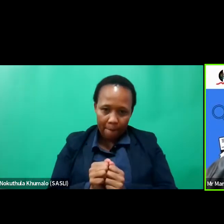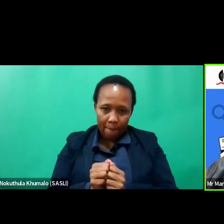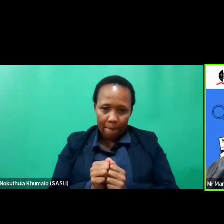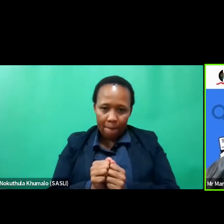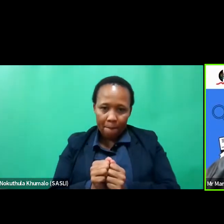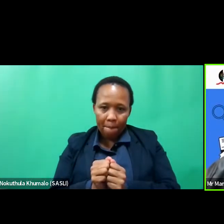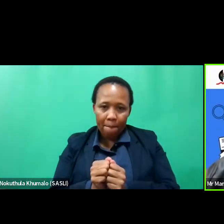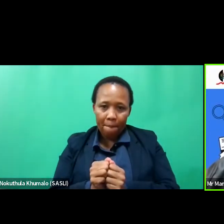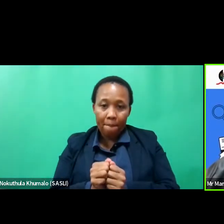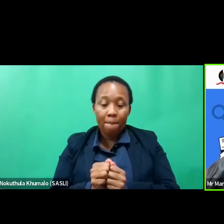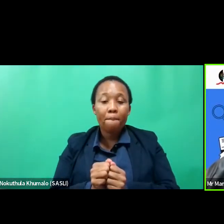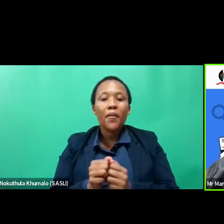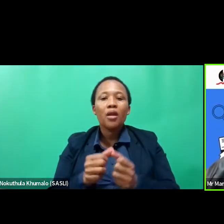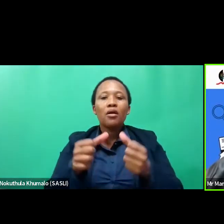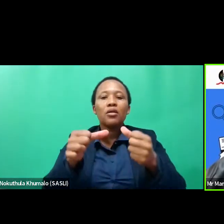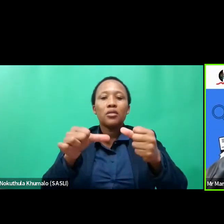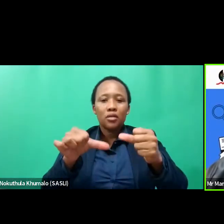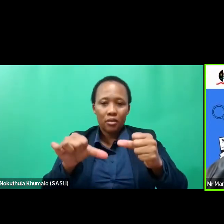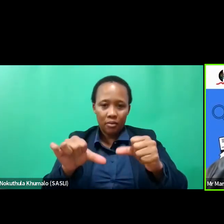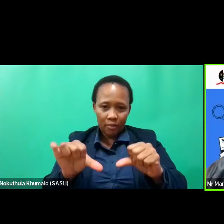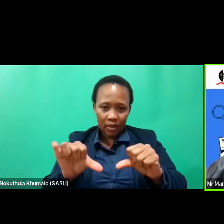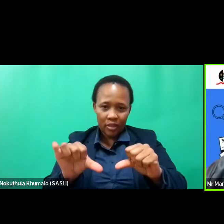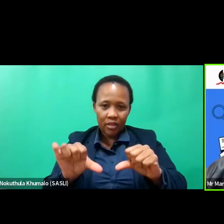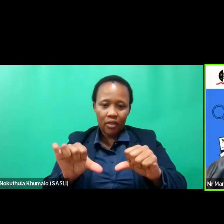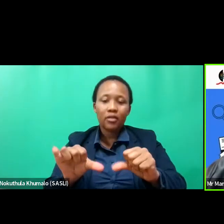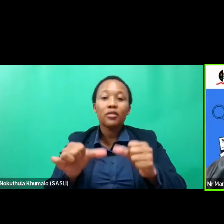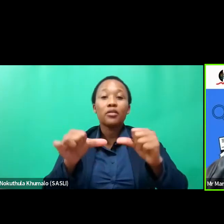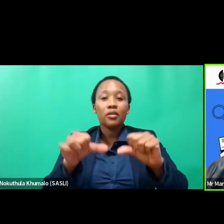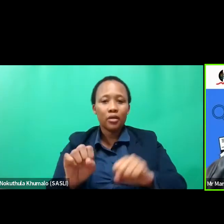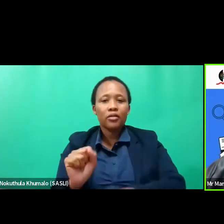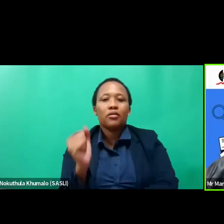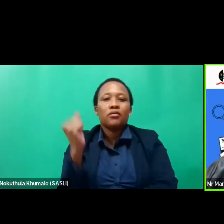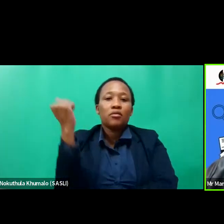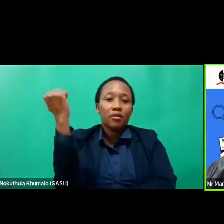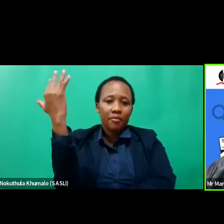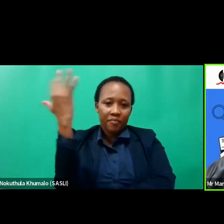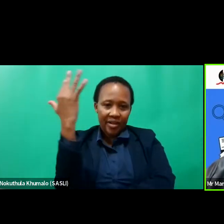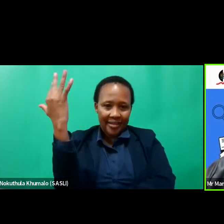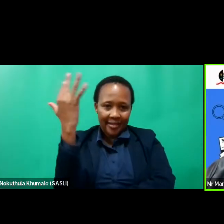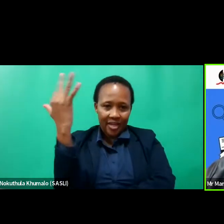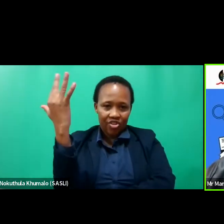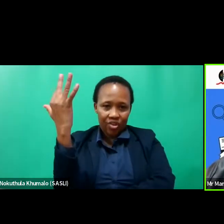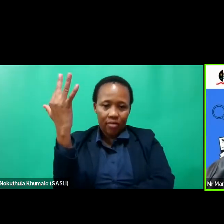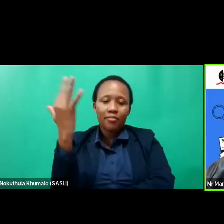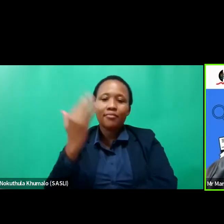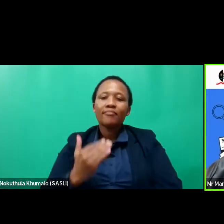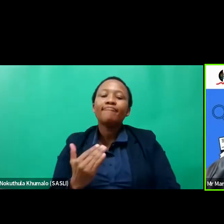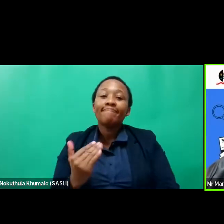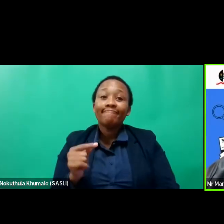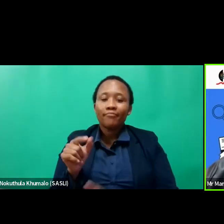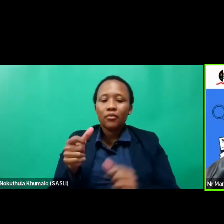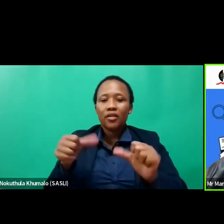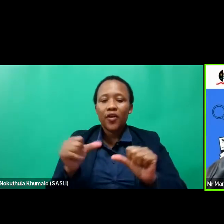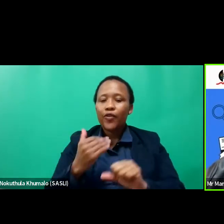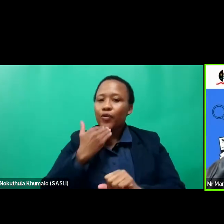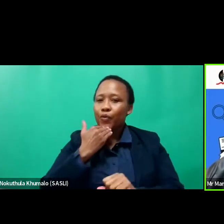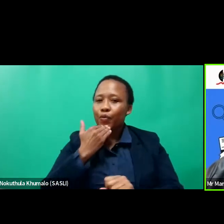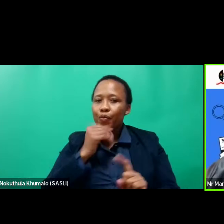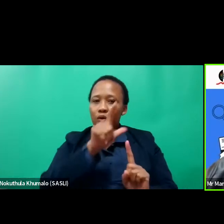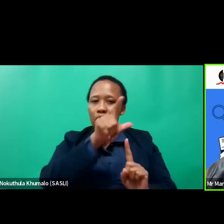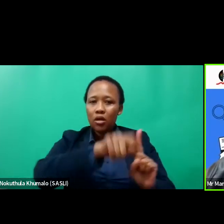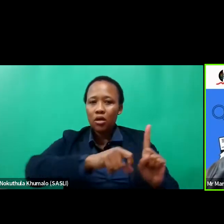So for the next presentation, allow me to introduce Dr.